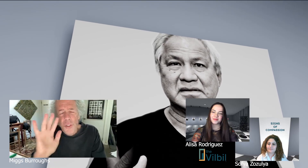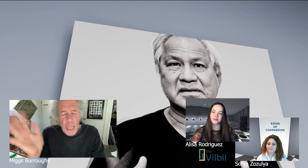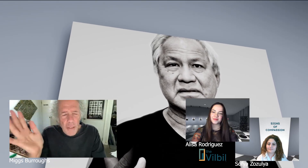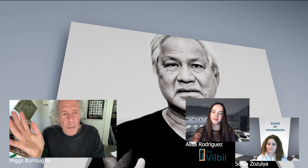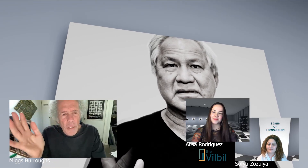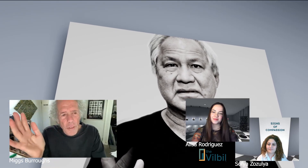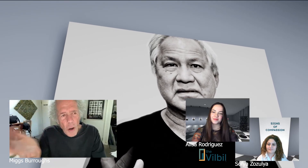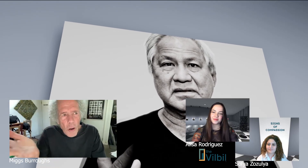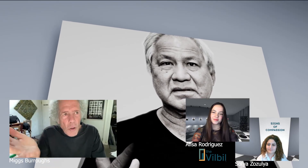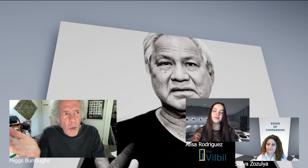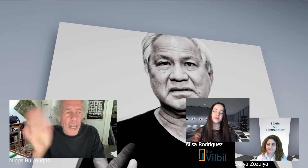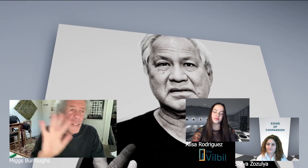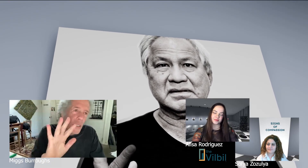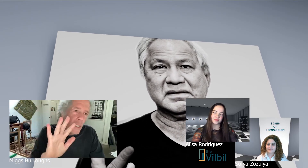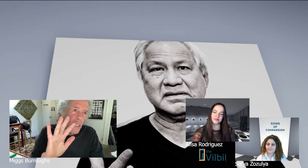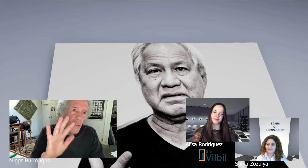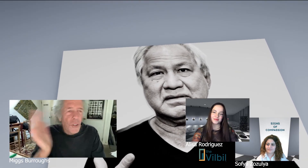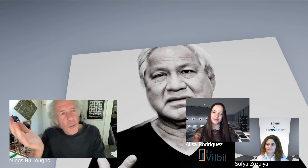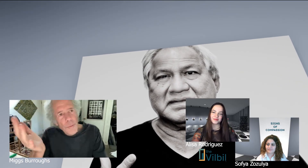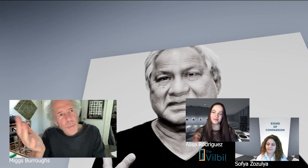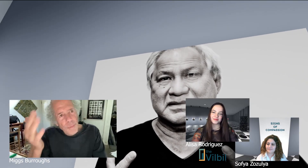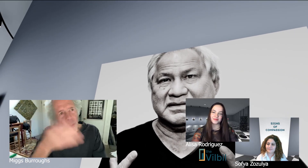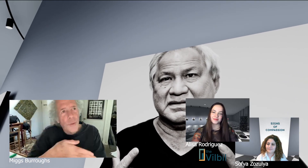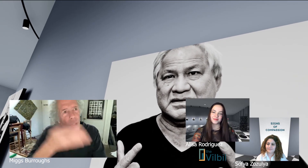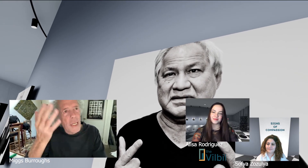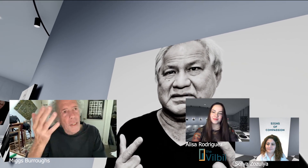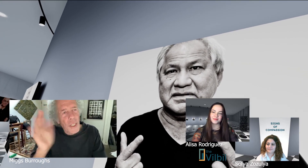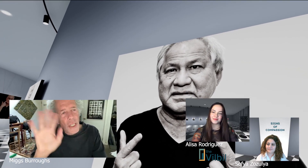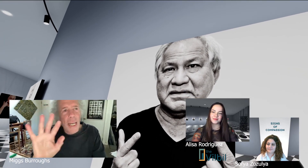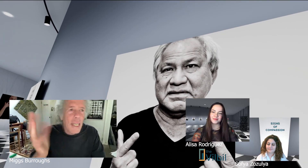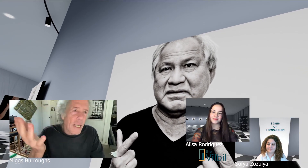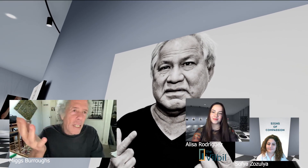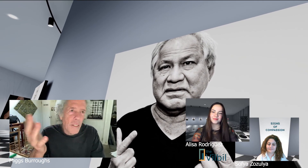surface level of, oh, I see. There's two things. Yeah, I get it.